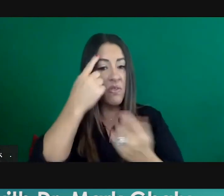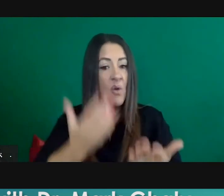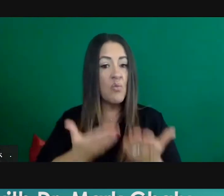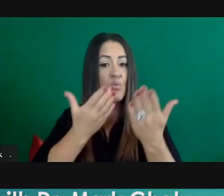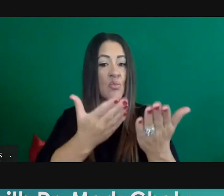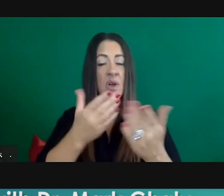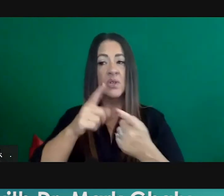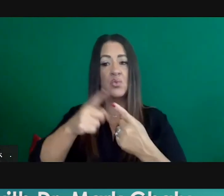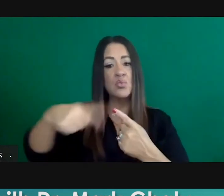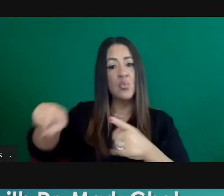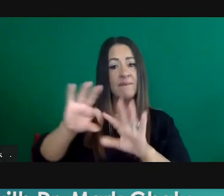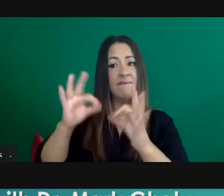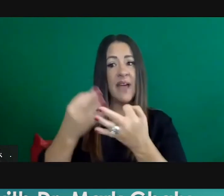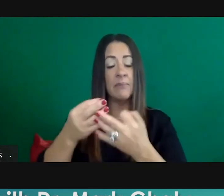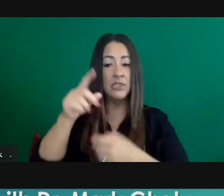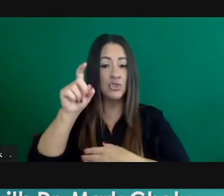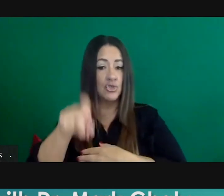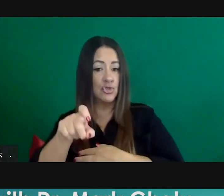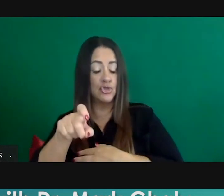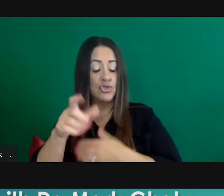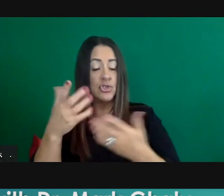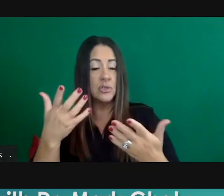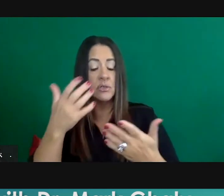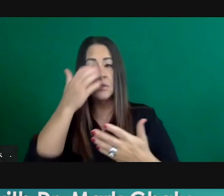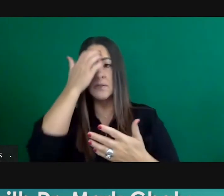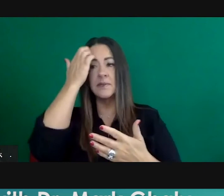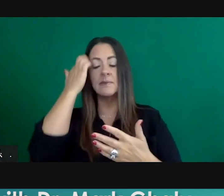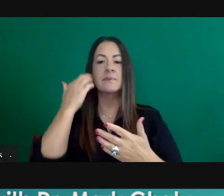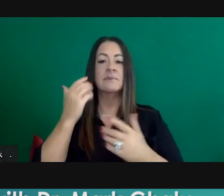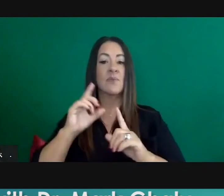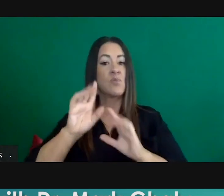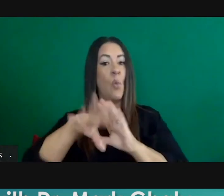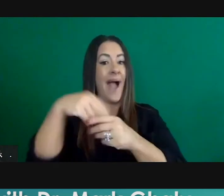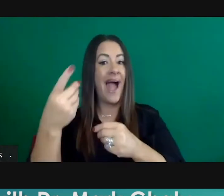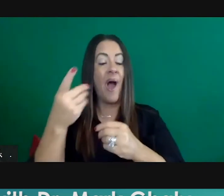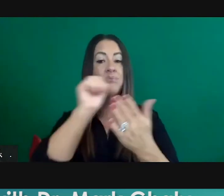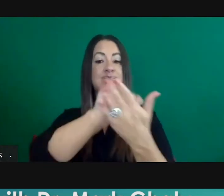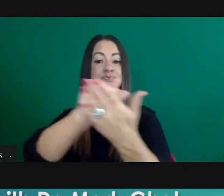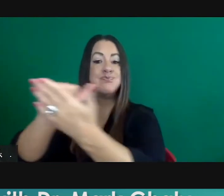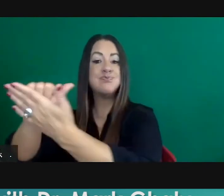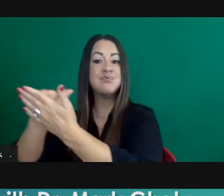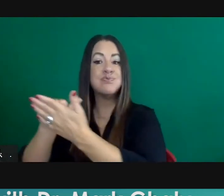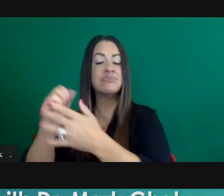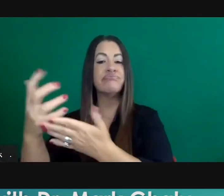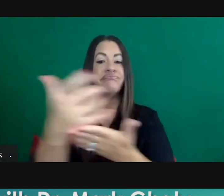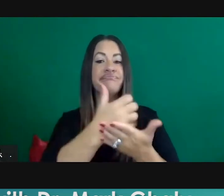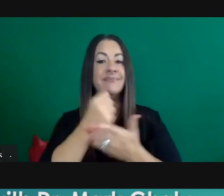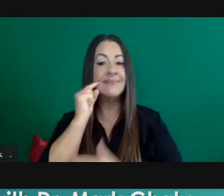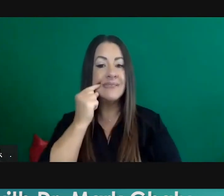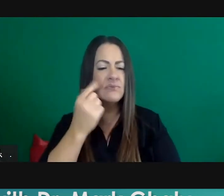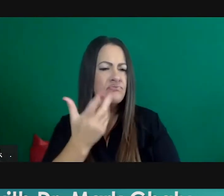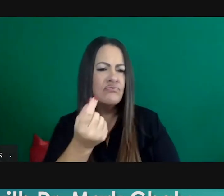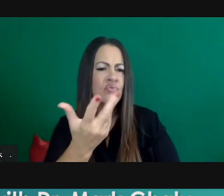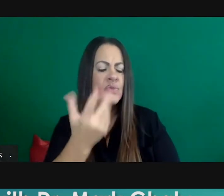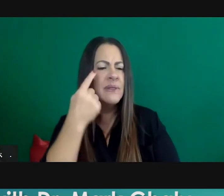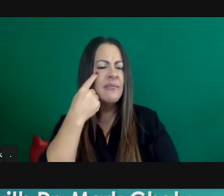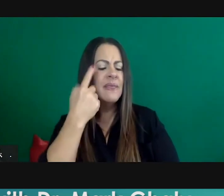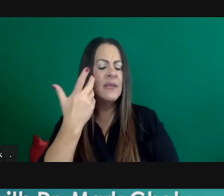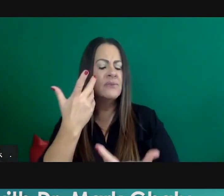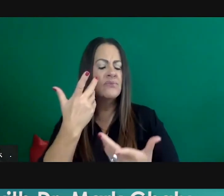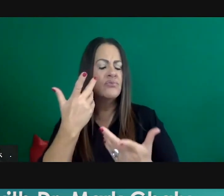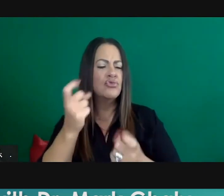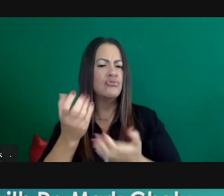to families? Should kids be trick-or-treating this year? And if so, under what guidelines or conditions?